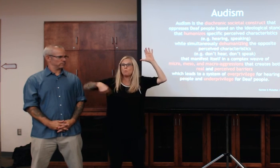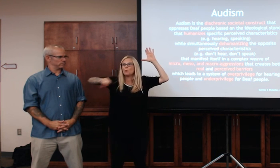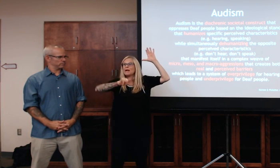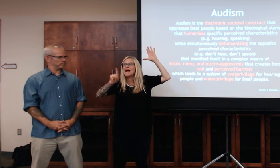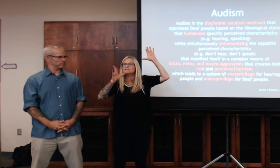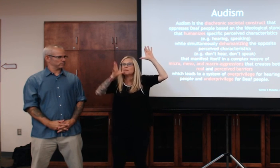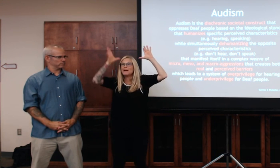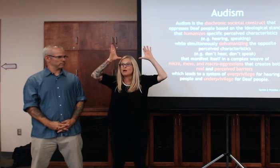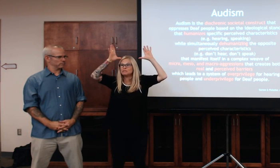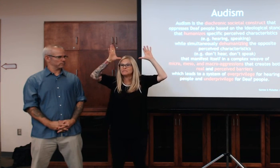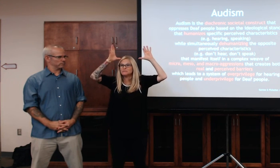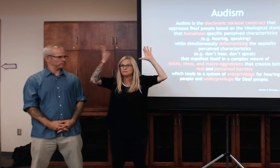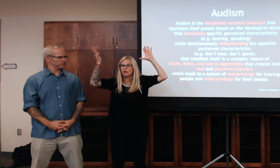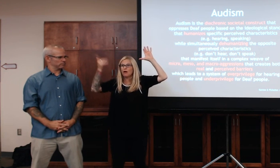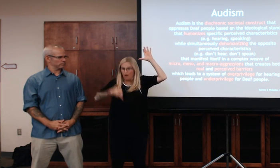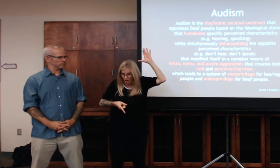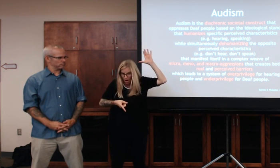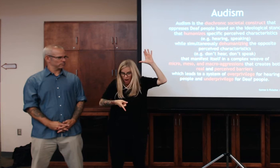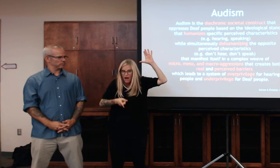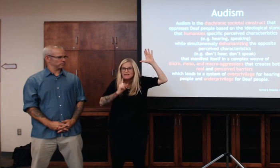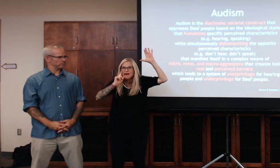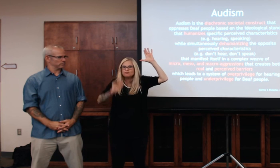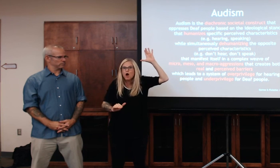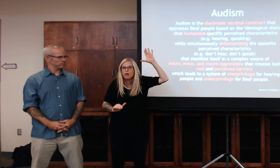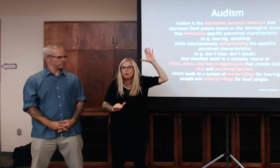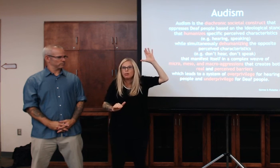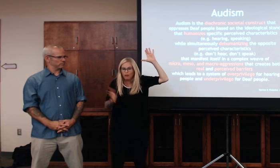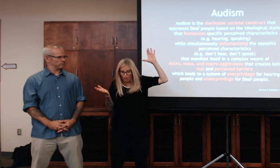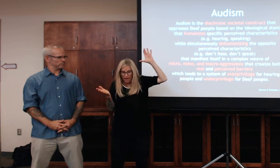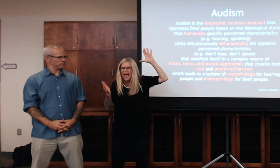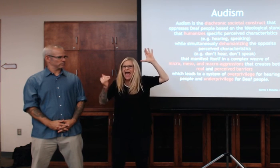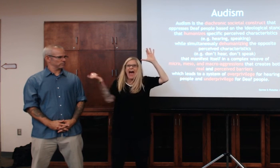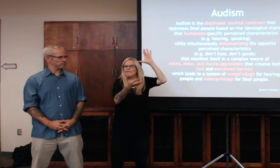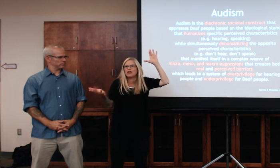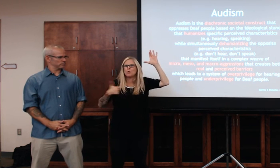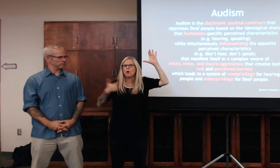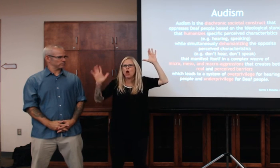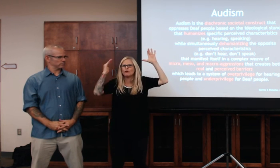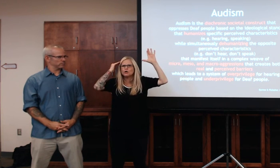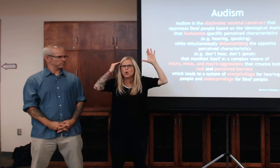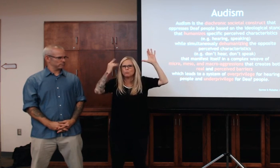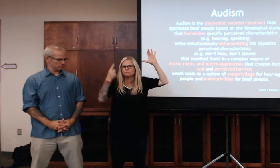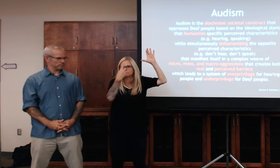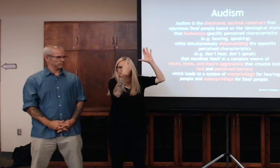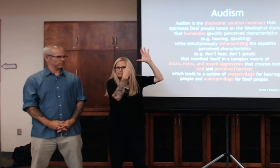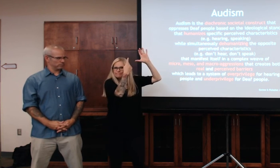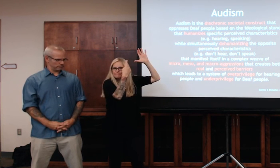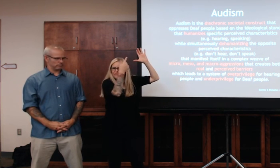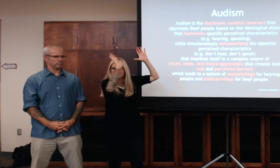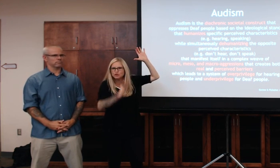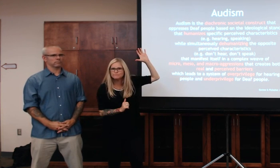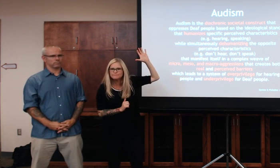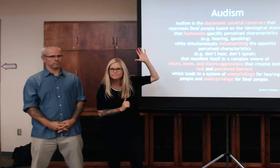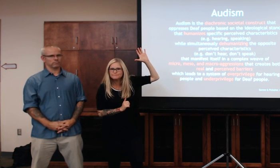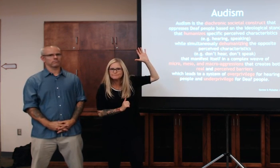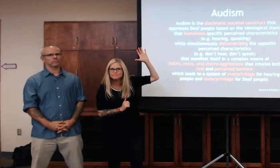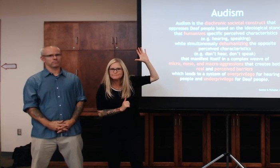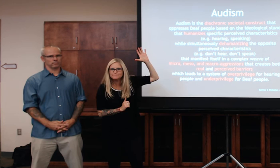is. Now, as parents, we have a deaf child. So everything we already know is in this